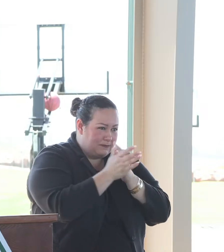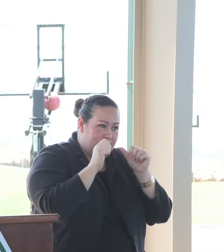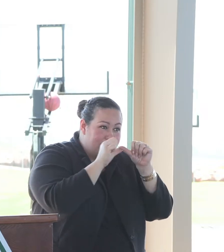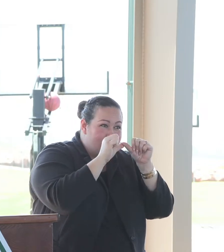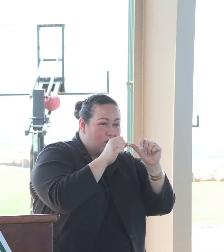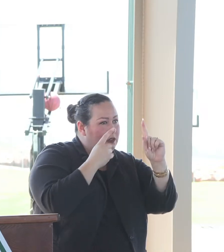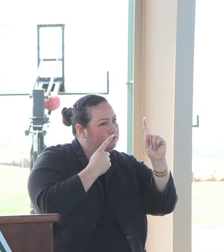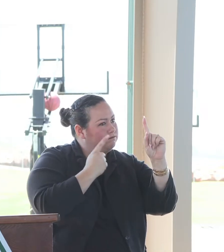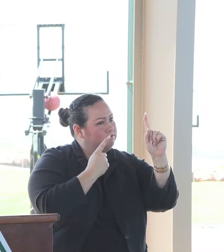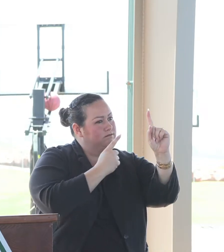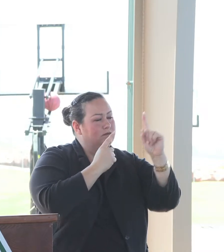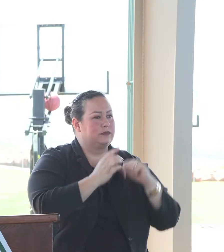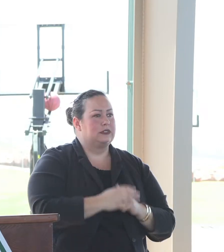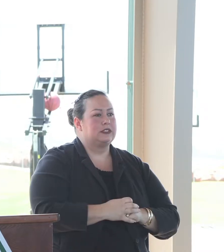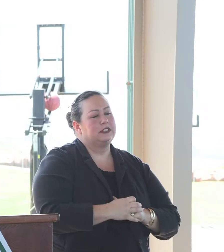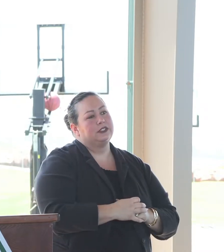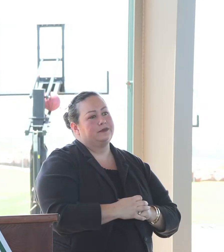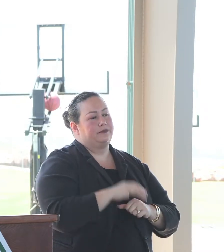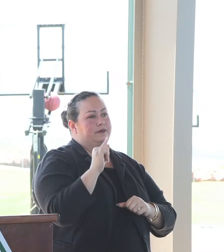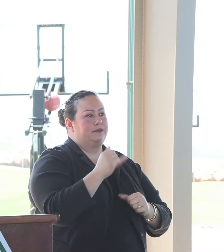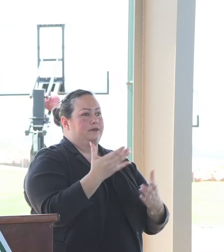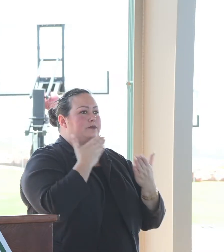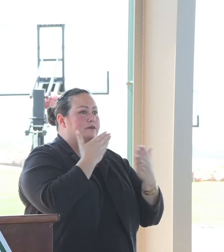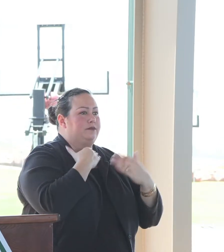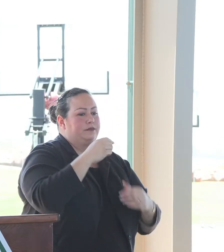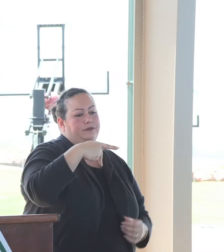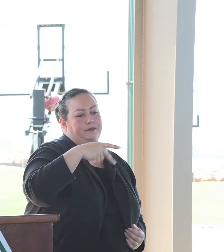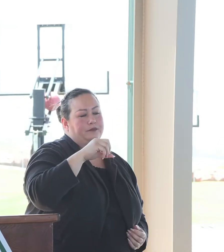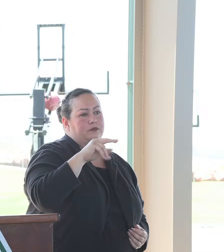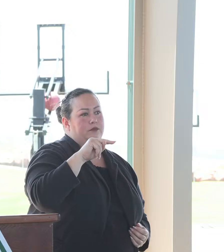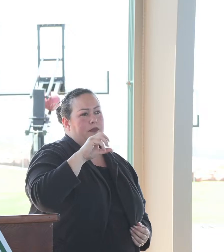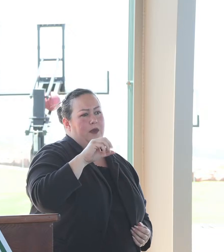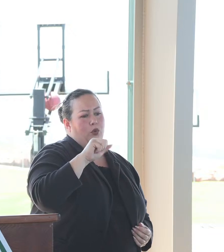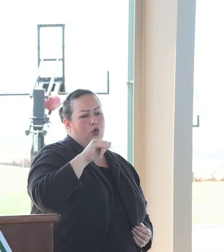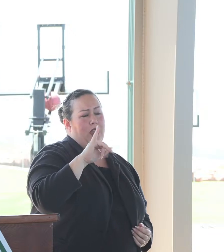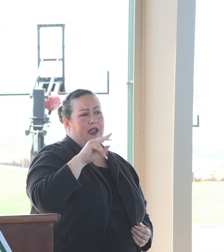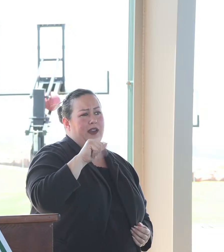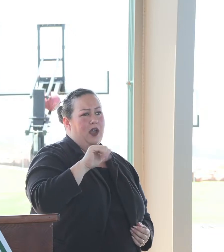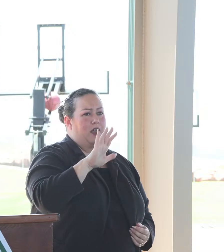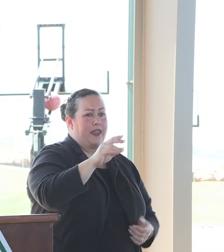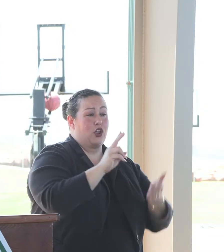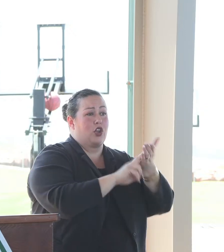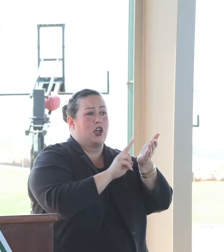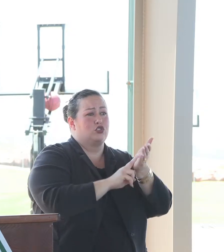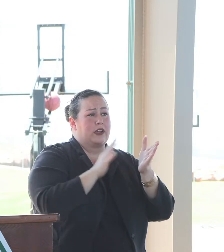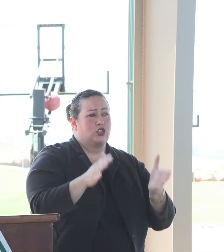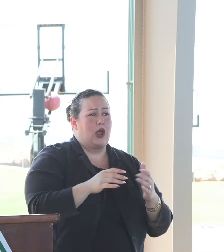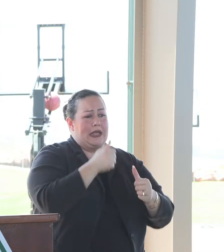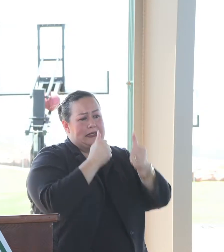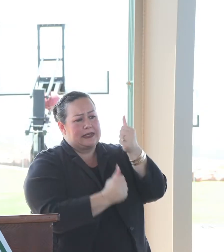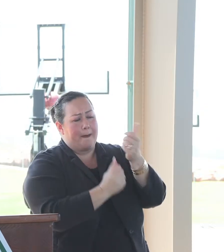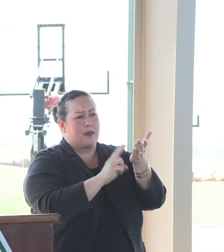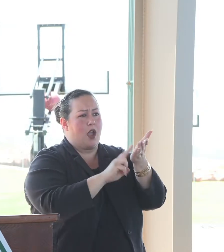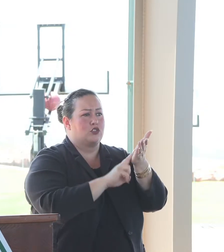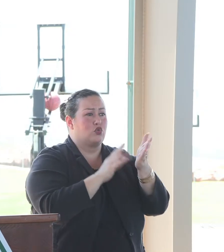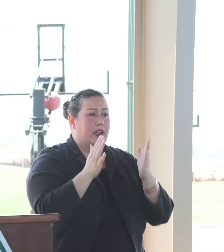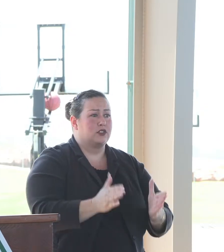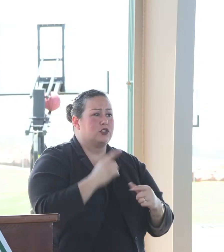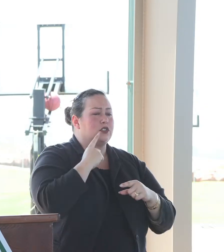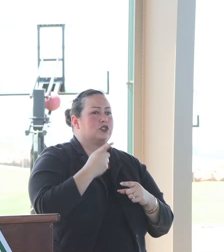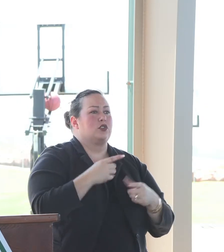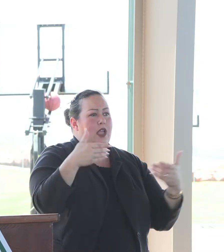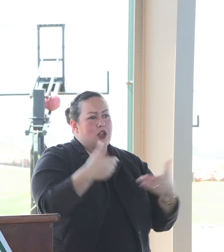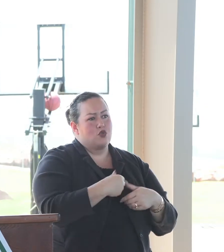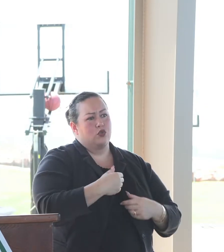ambitious schedule. I'd also like to thank Ponoaina, our prime contractor, and all their subcontractors to include